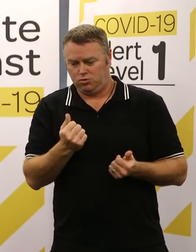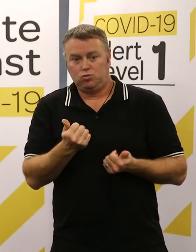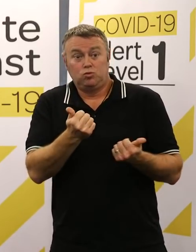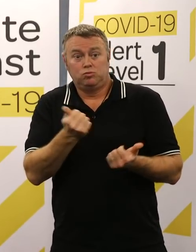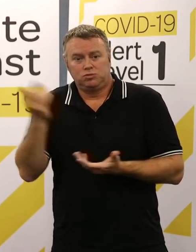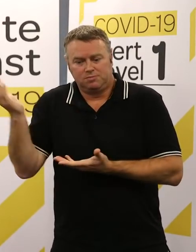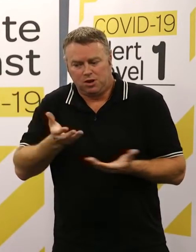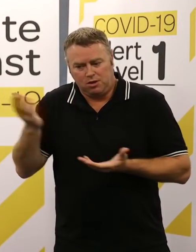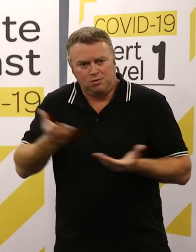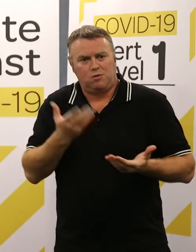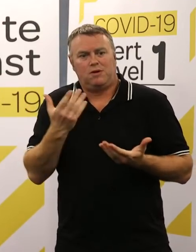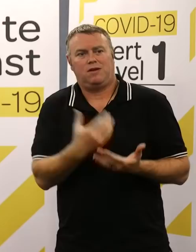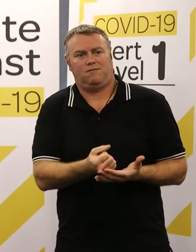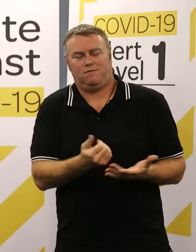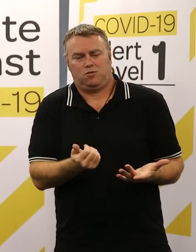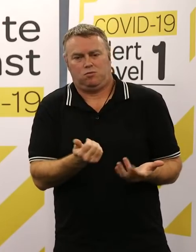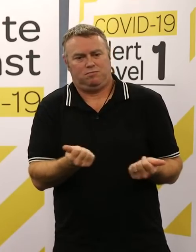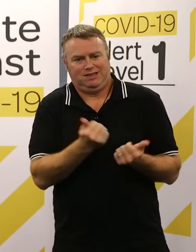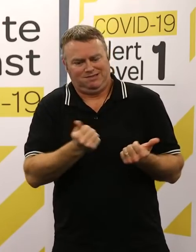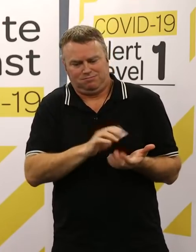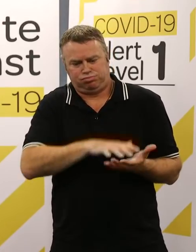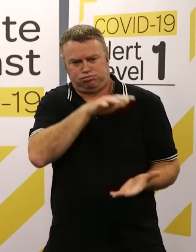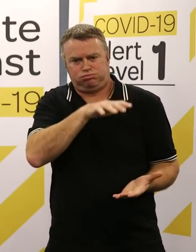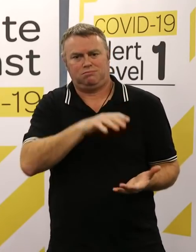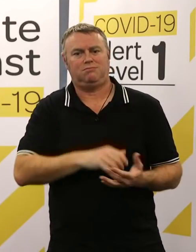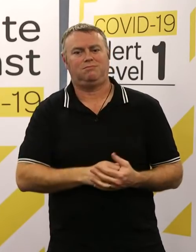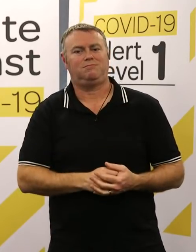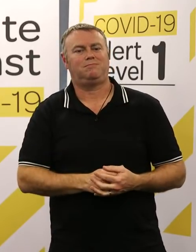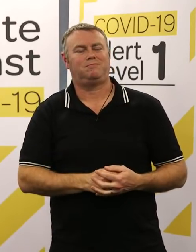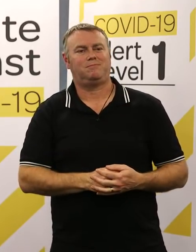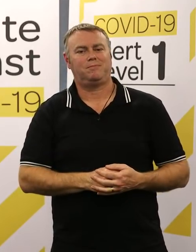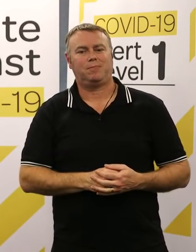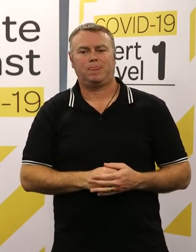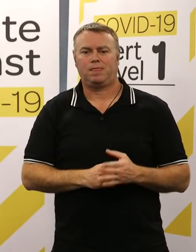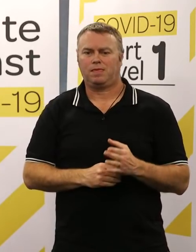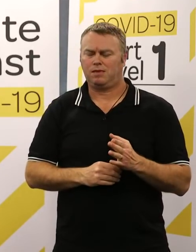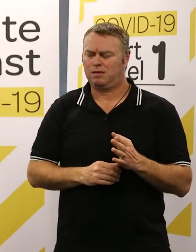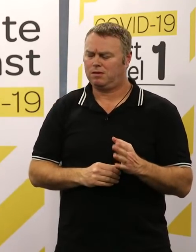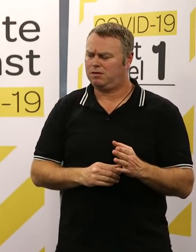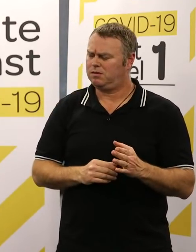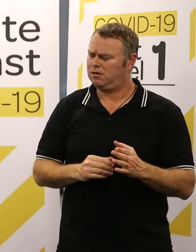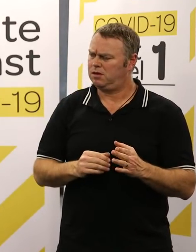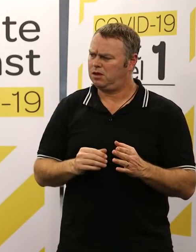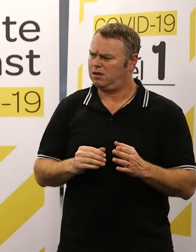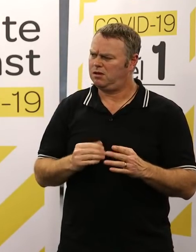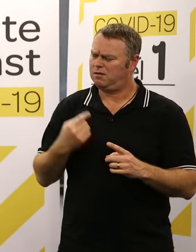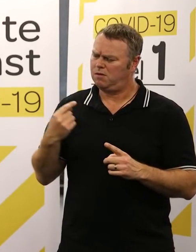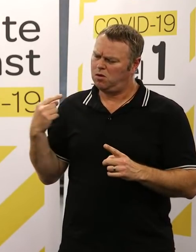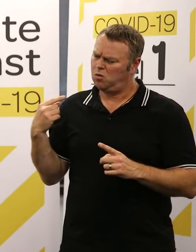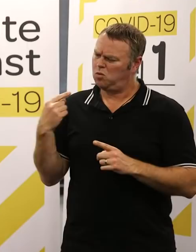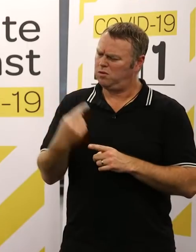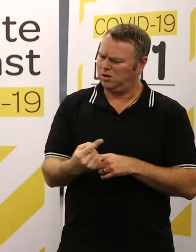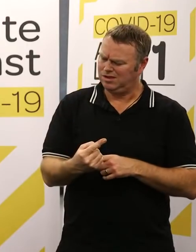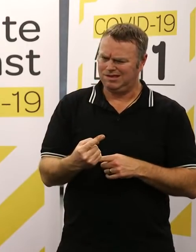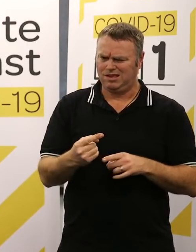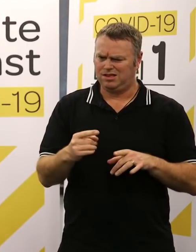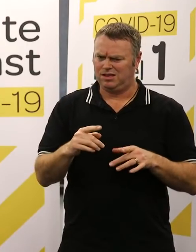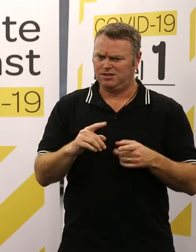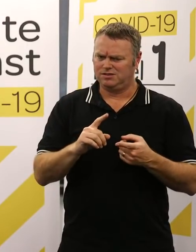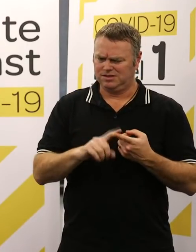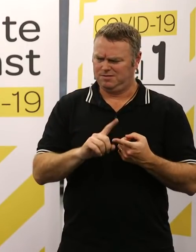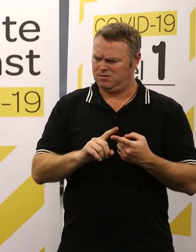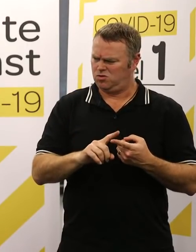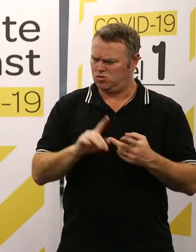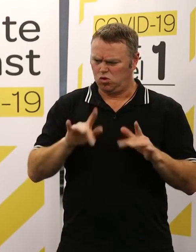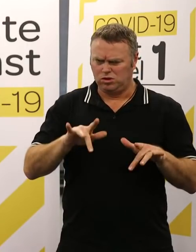about a week to contact, or you still haven't been able to contact about 367 people through that airline thing. Does